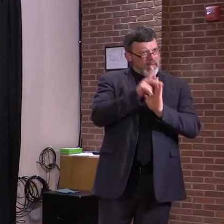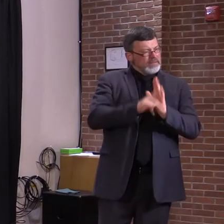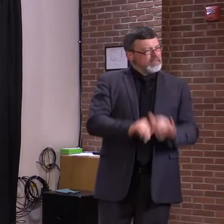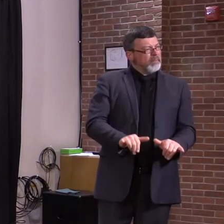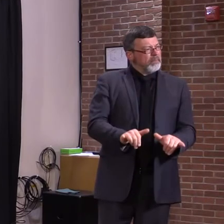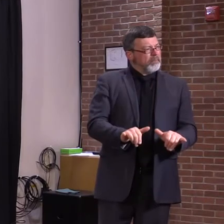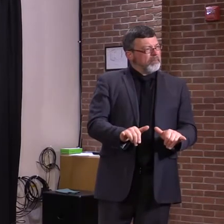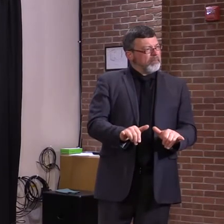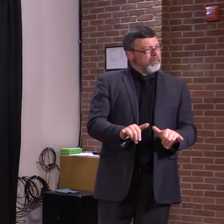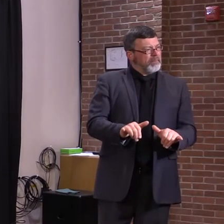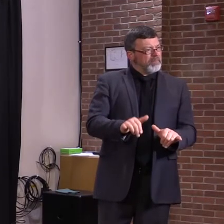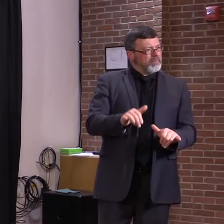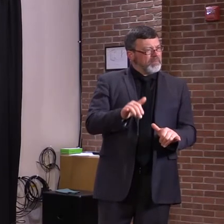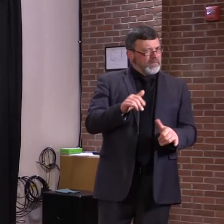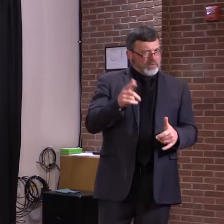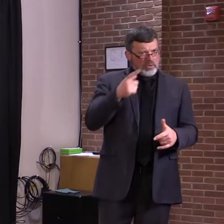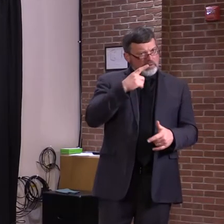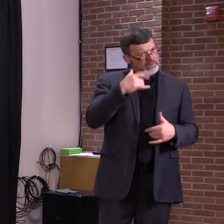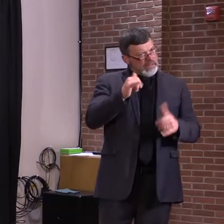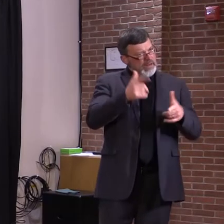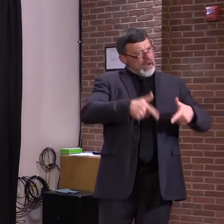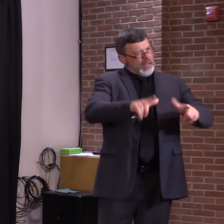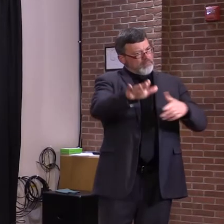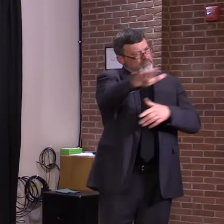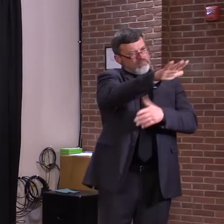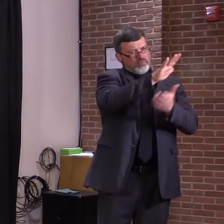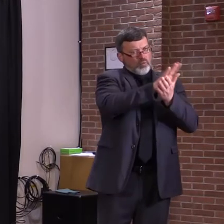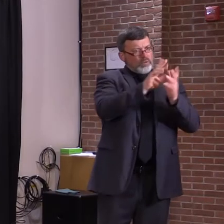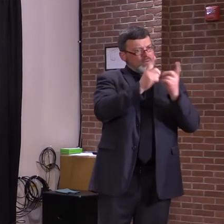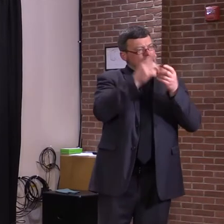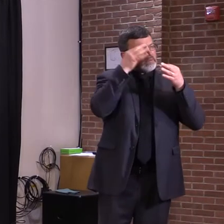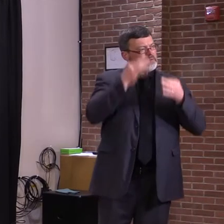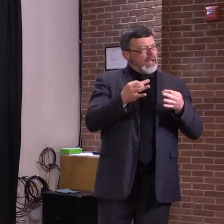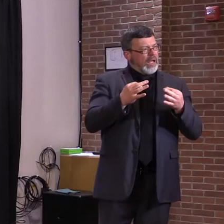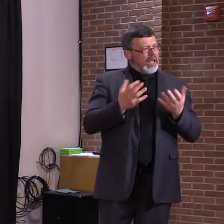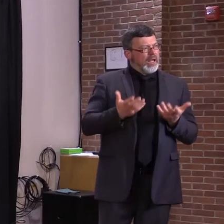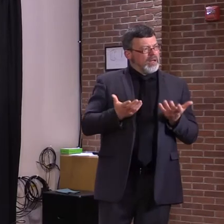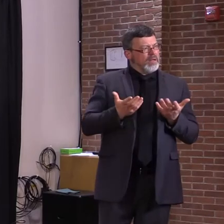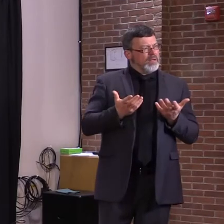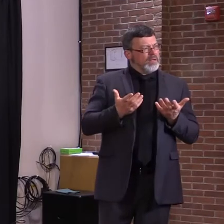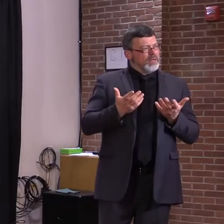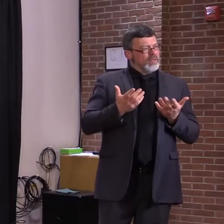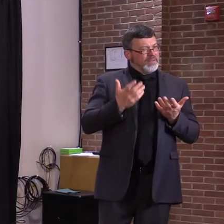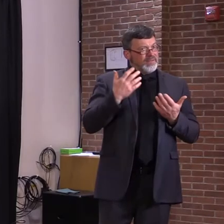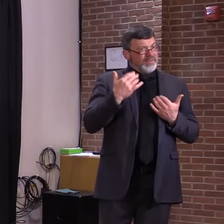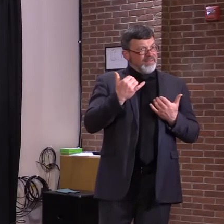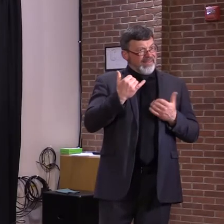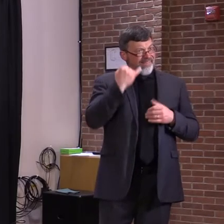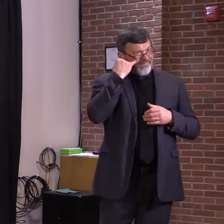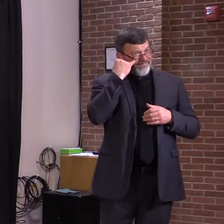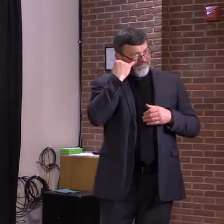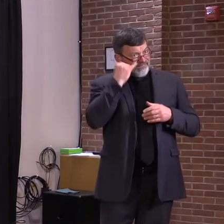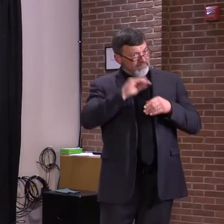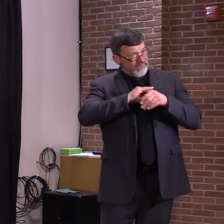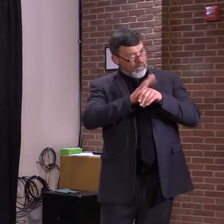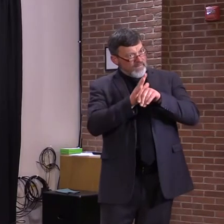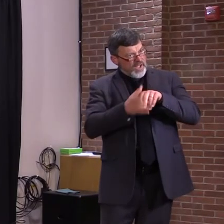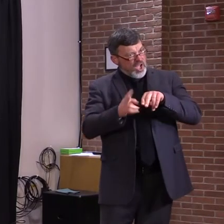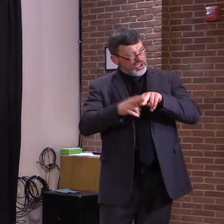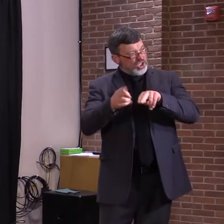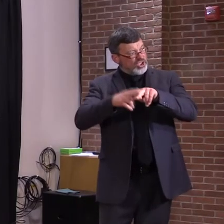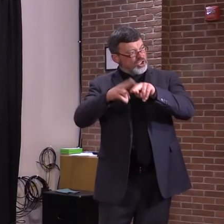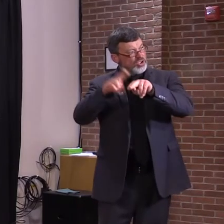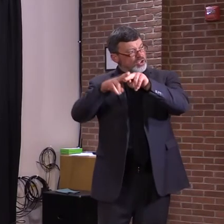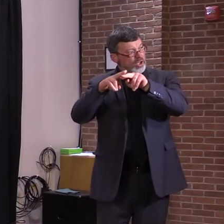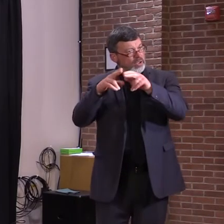might decide to do going forward if, you know, cases and hospitalizations continue to rise. I was wondering if you